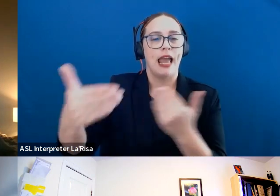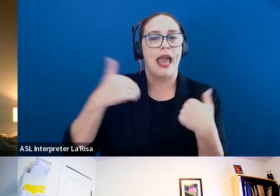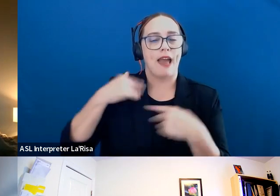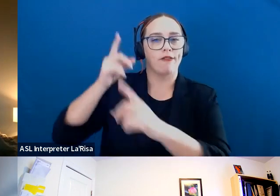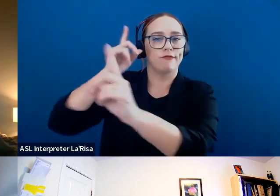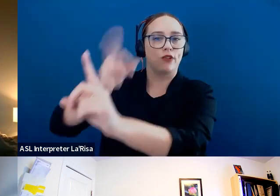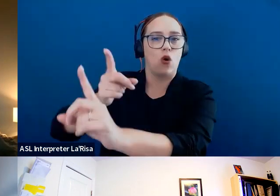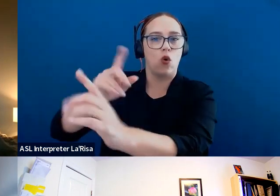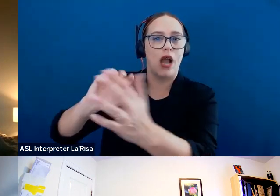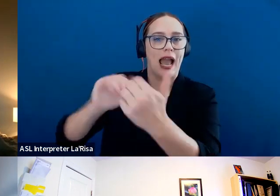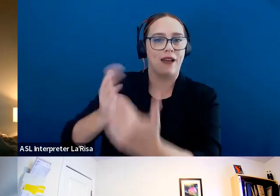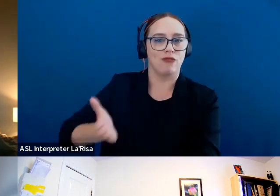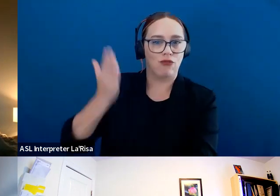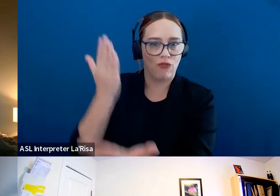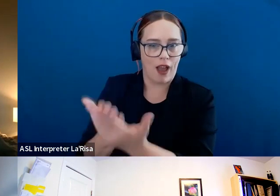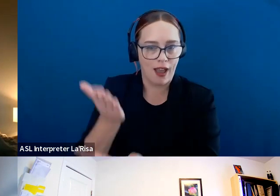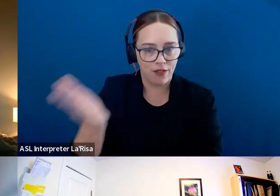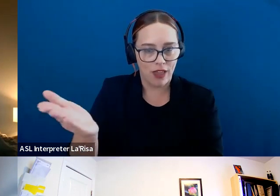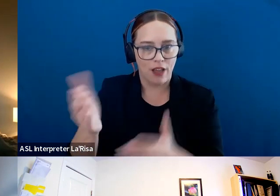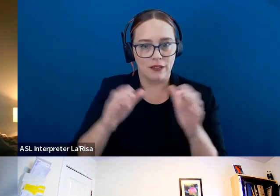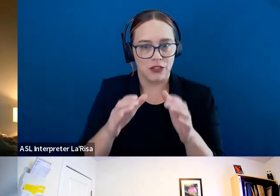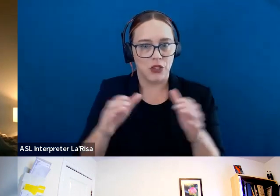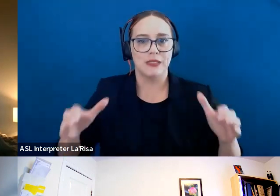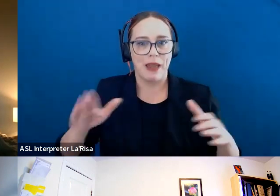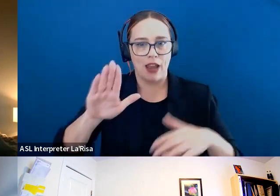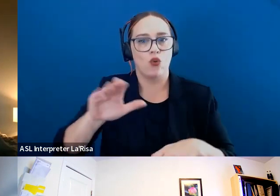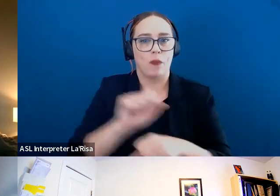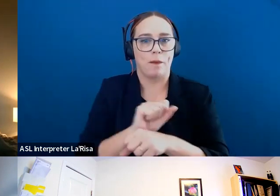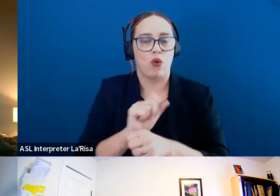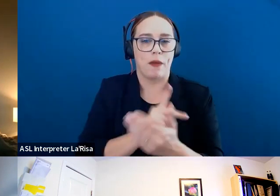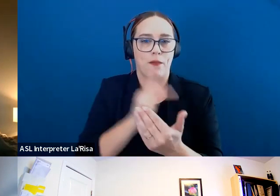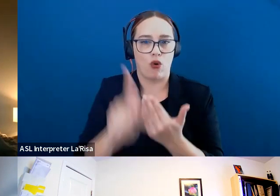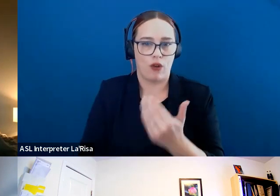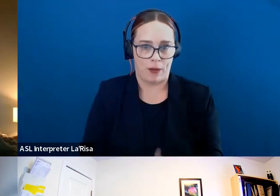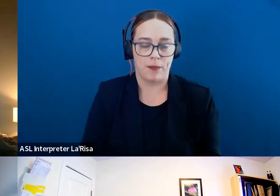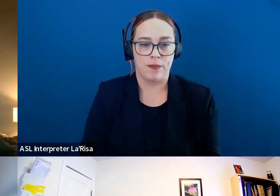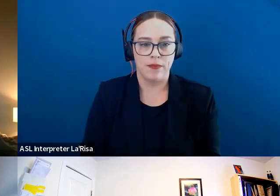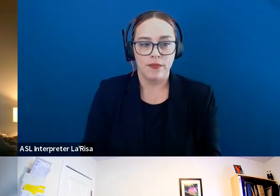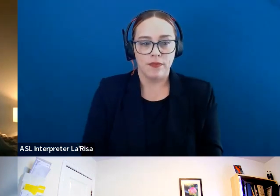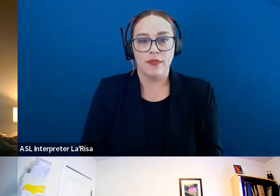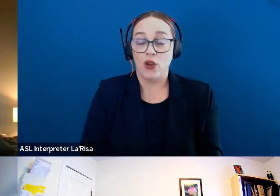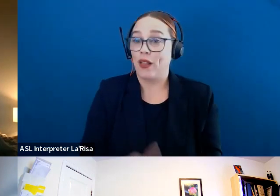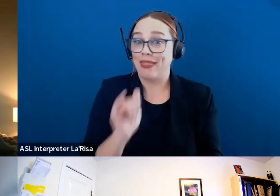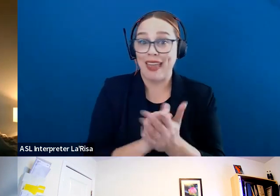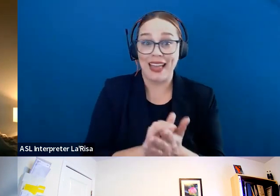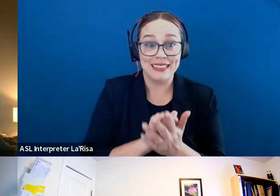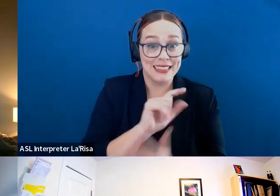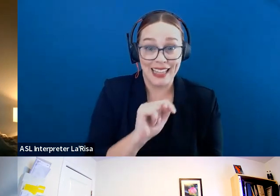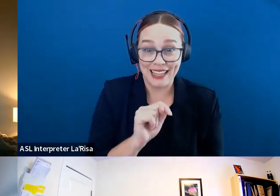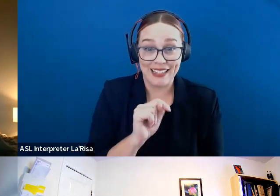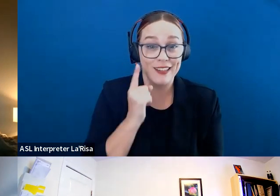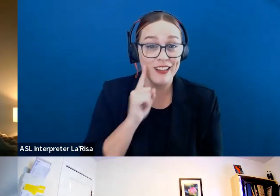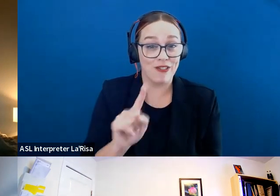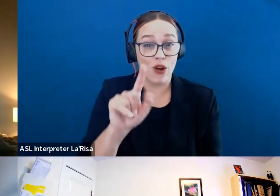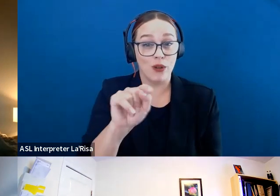employment program or expand your employment program within your center. So that's it for the tool.